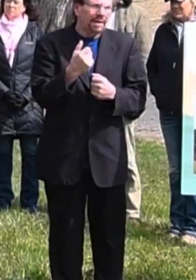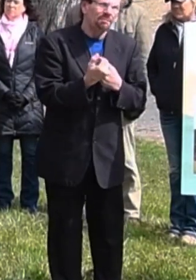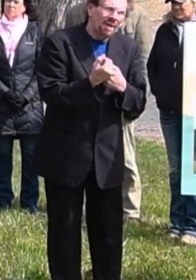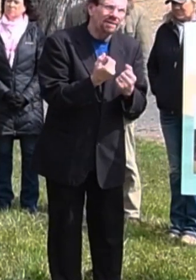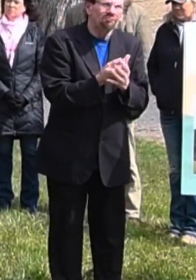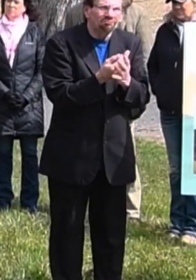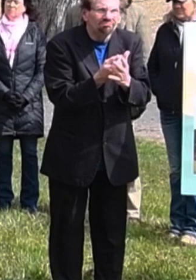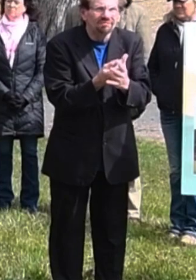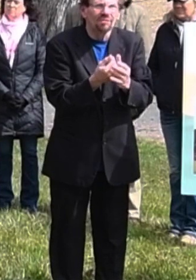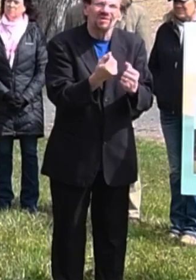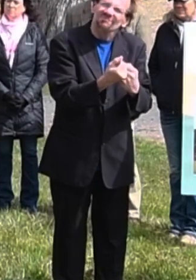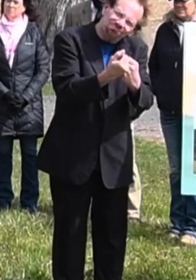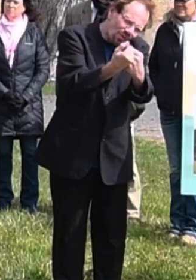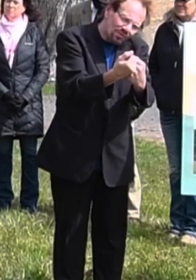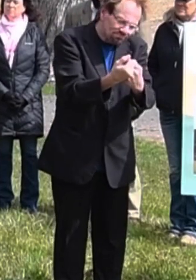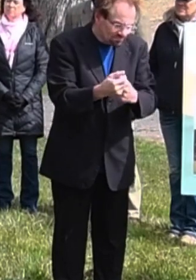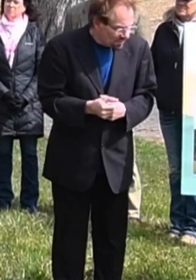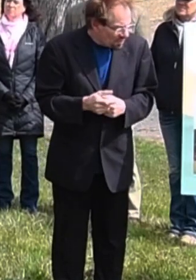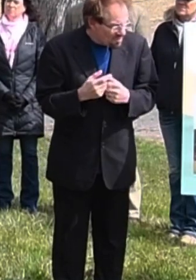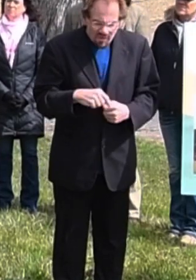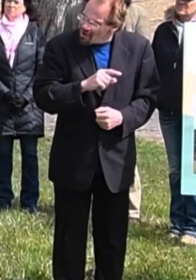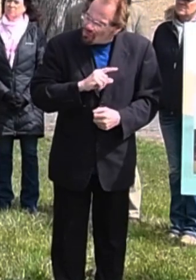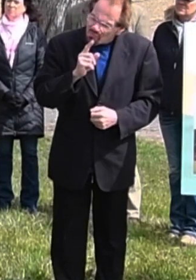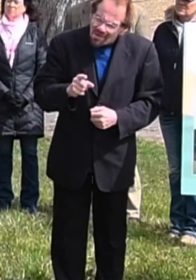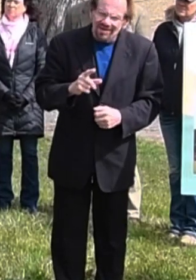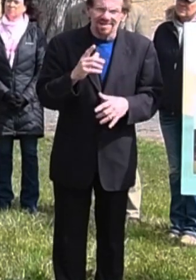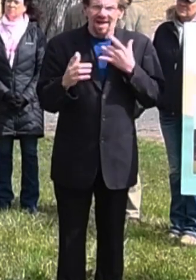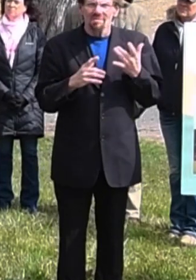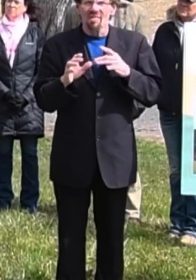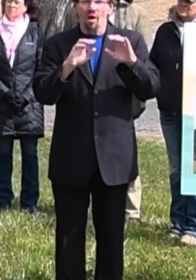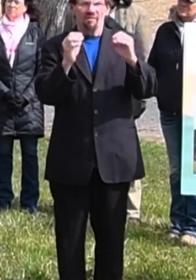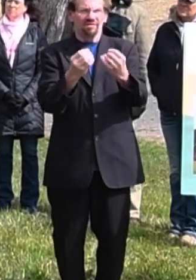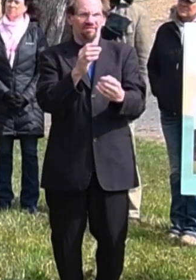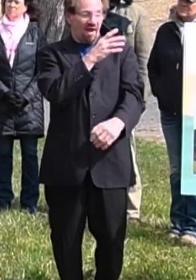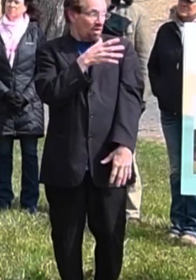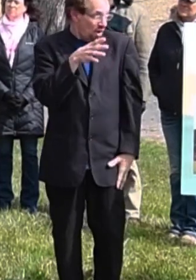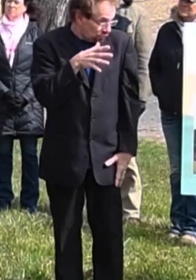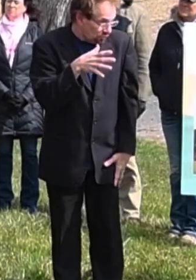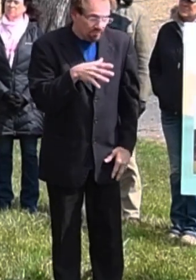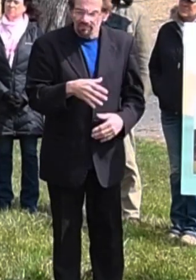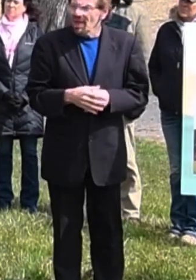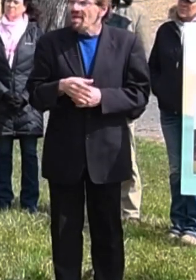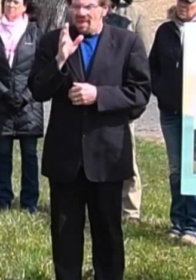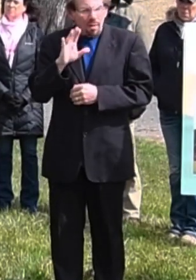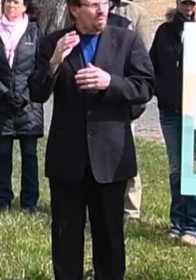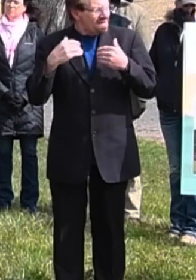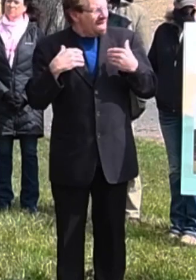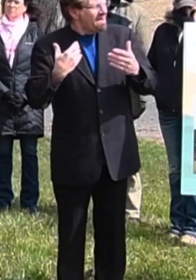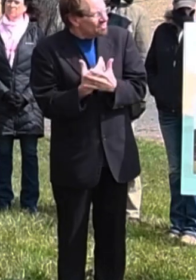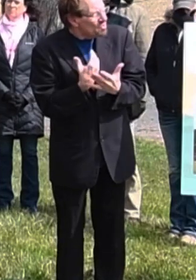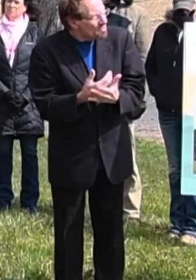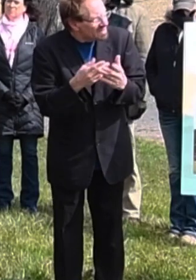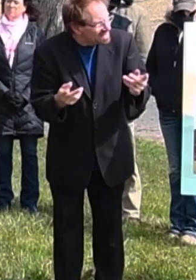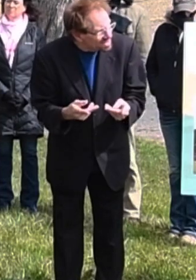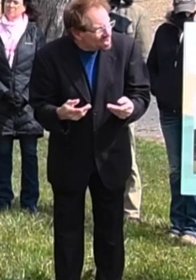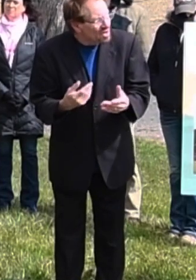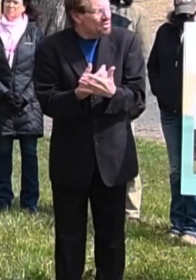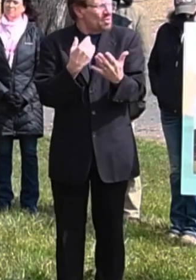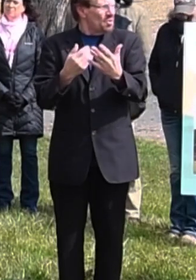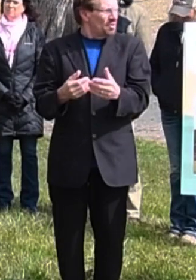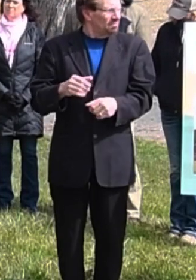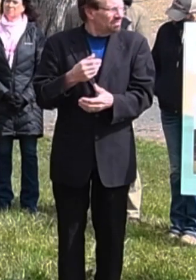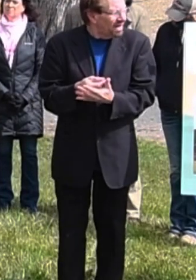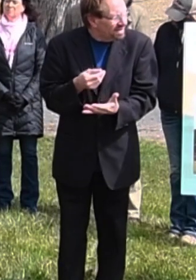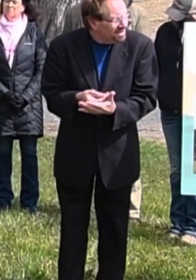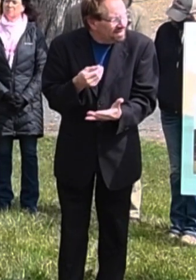it. We're all excited about the Office of Agriculture, which is going to have new positions and new funding attached to it. It's not